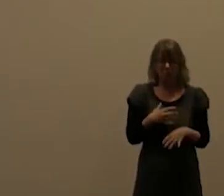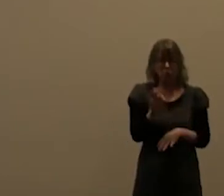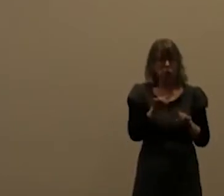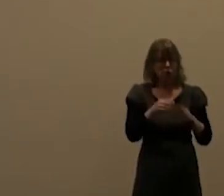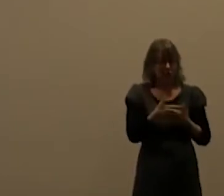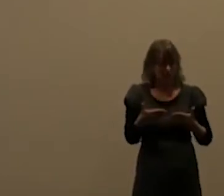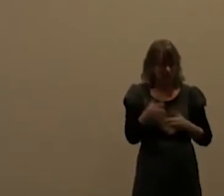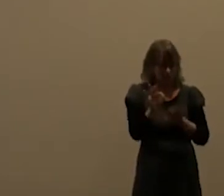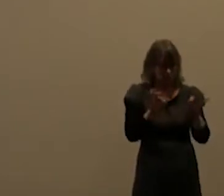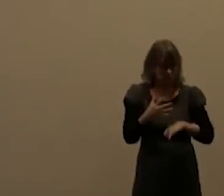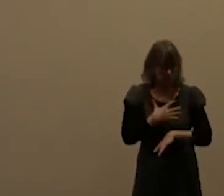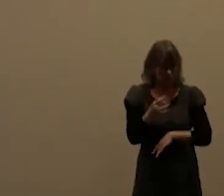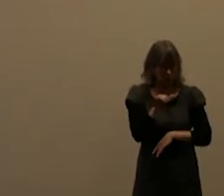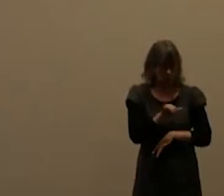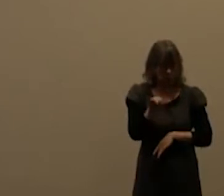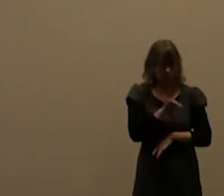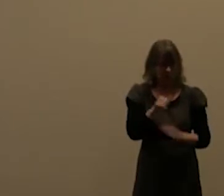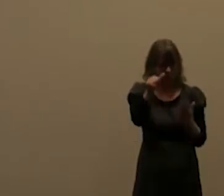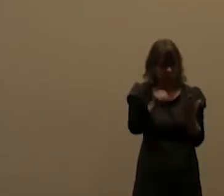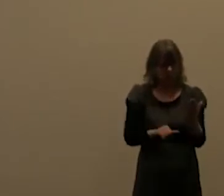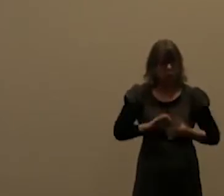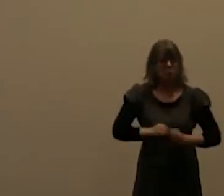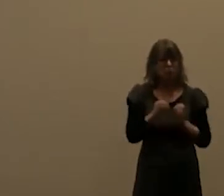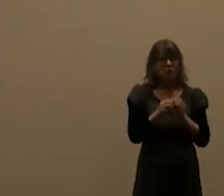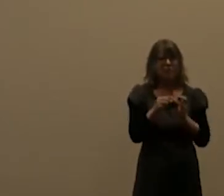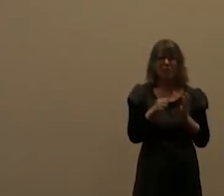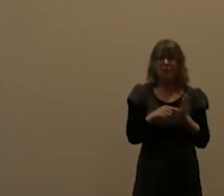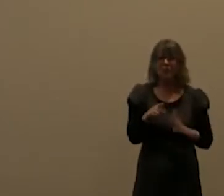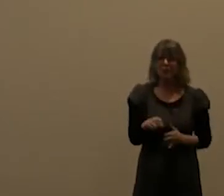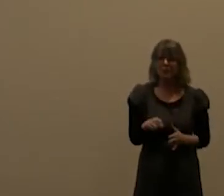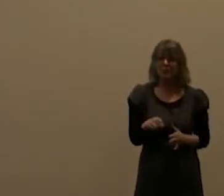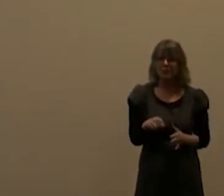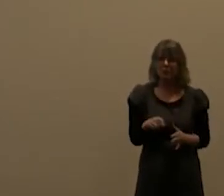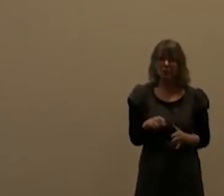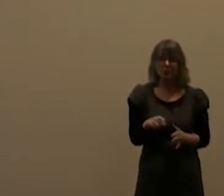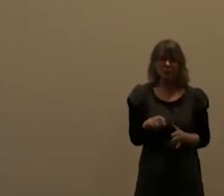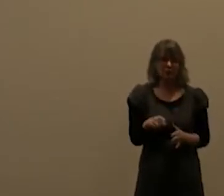language of choice there. And now it's going to go through and create our bot.